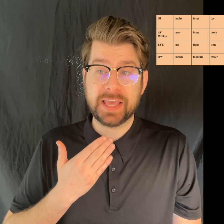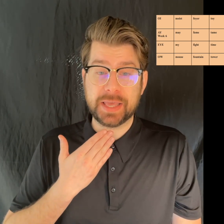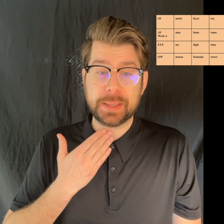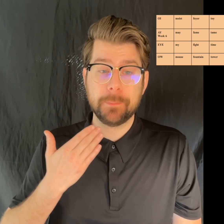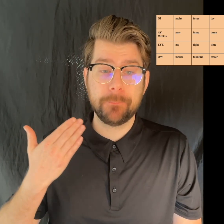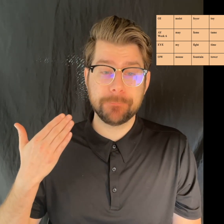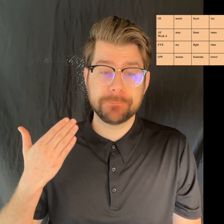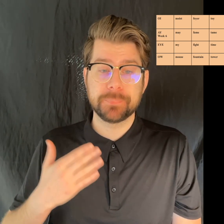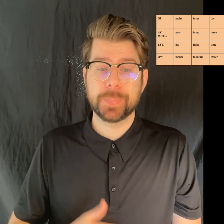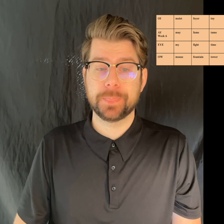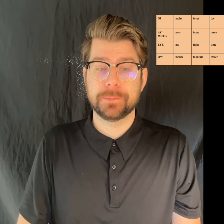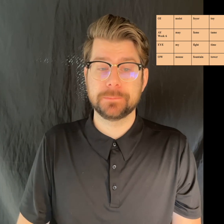fame,